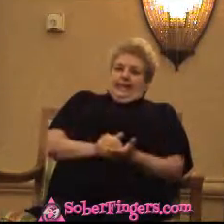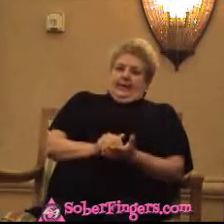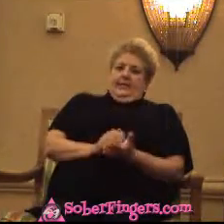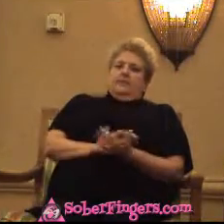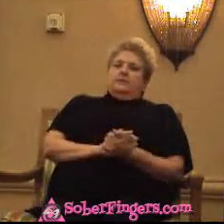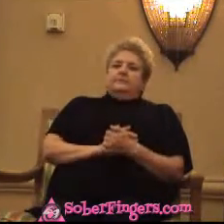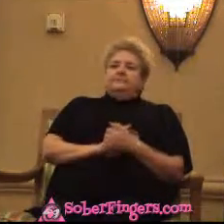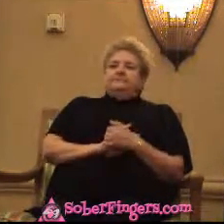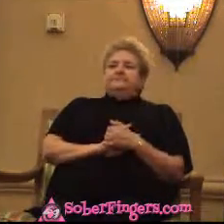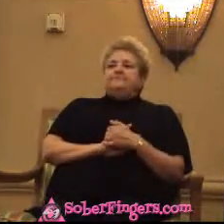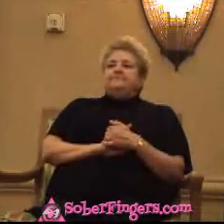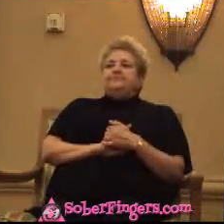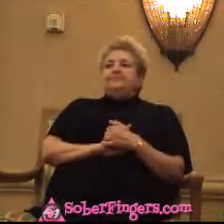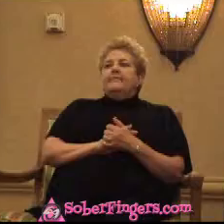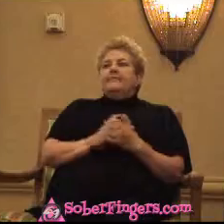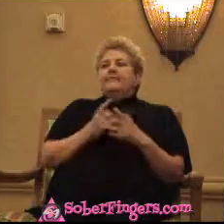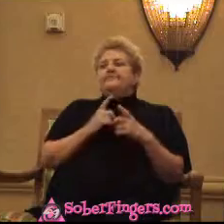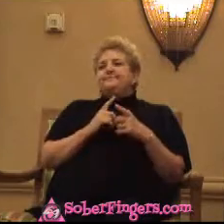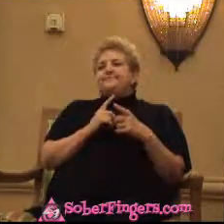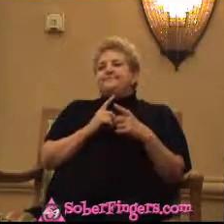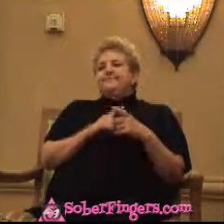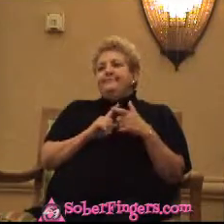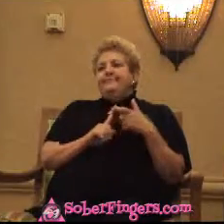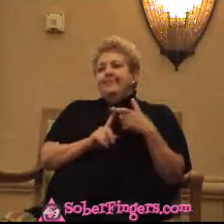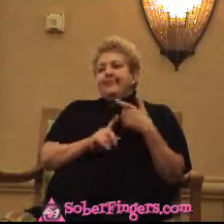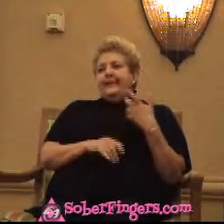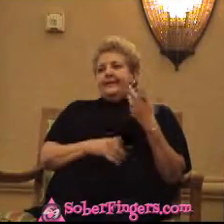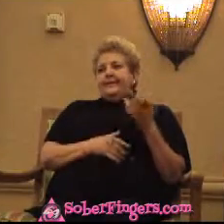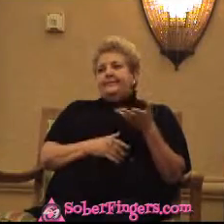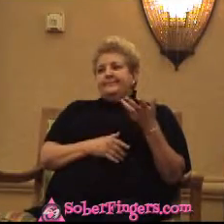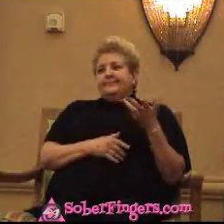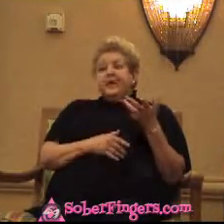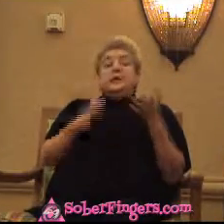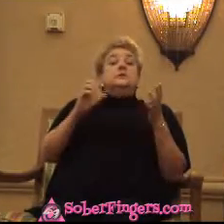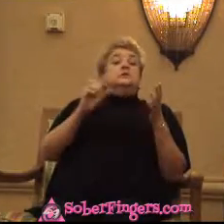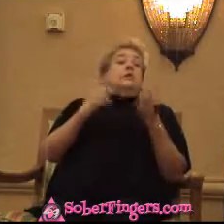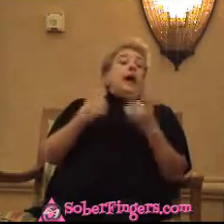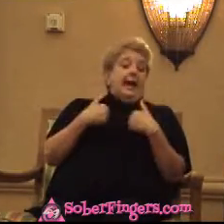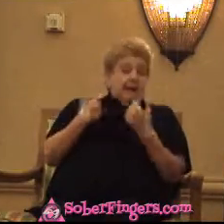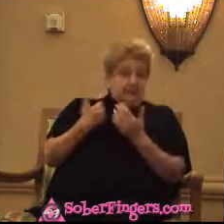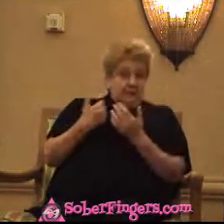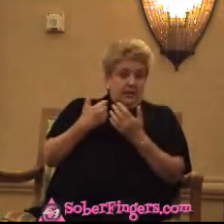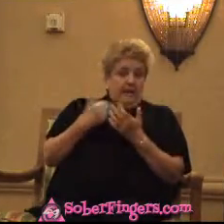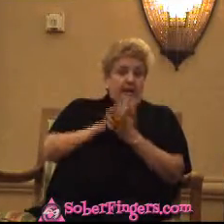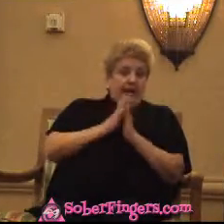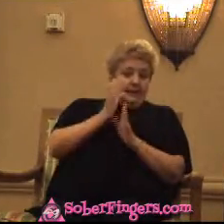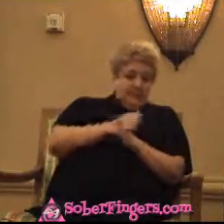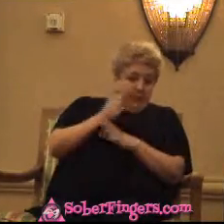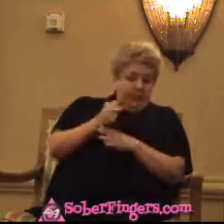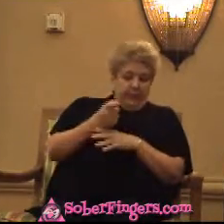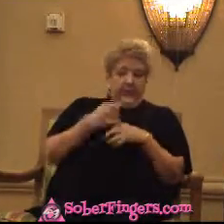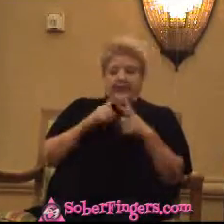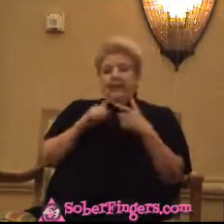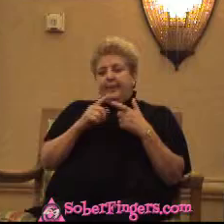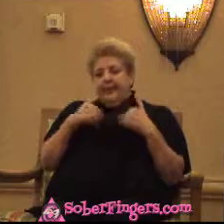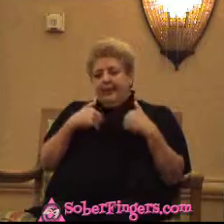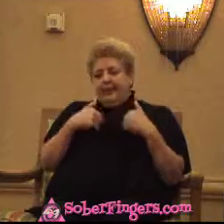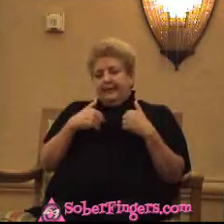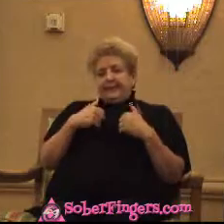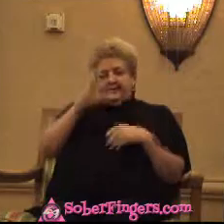And then, so I had this new son, and then, so I got sober, and then, of course, Betty Ann got pregnant. And we had